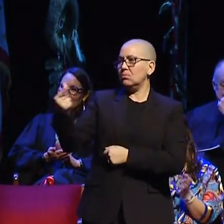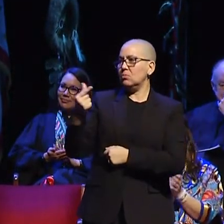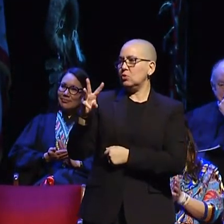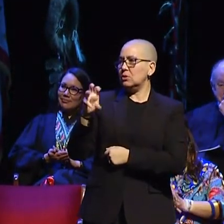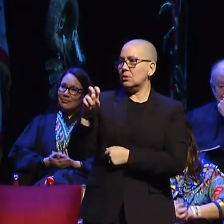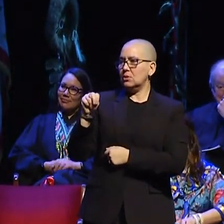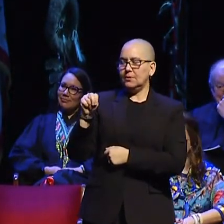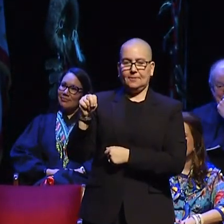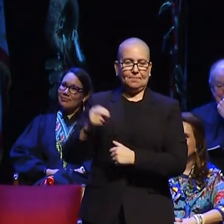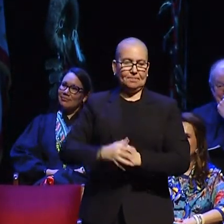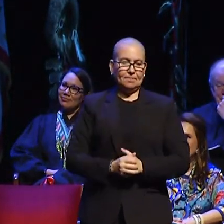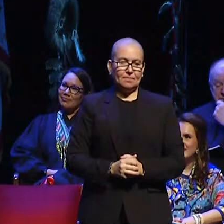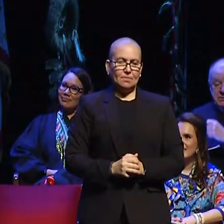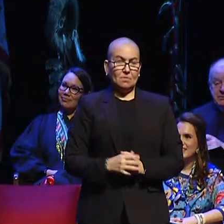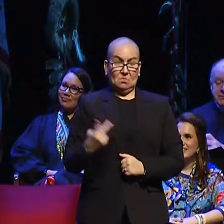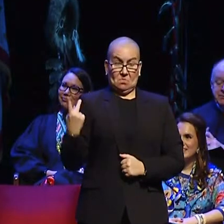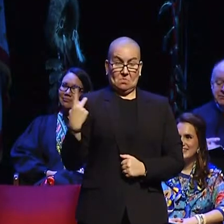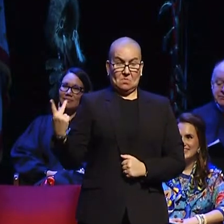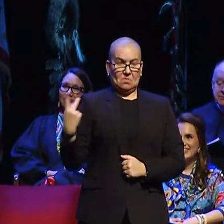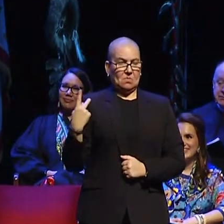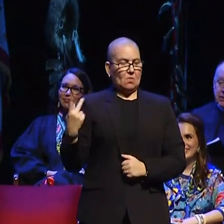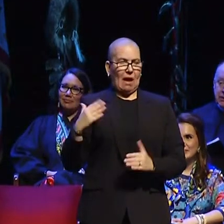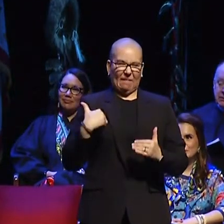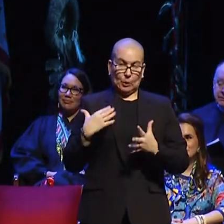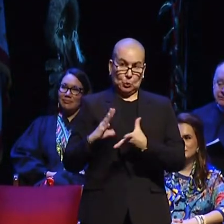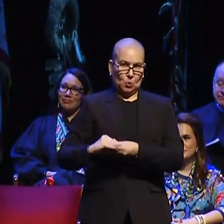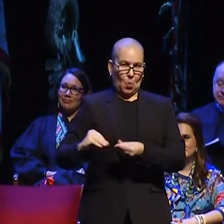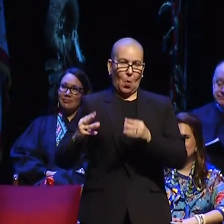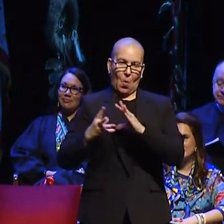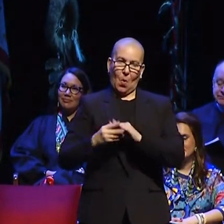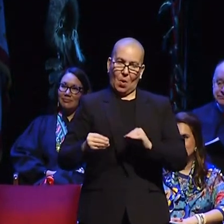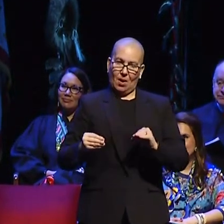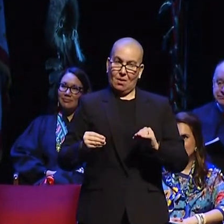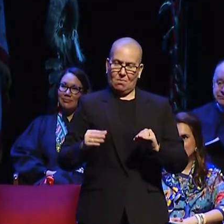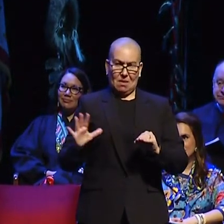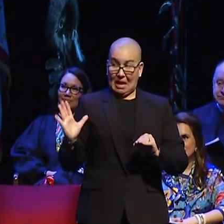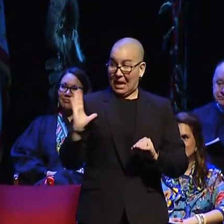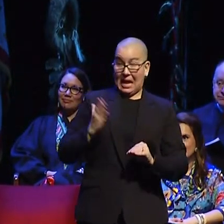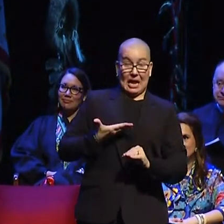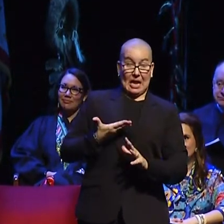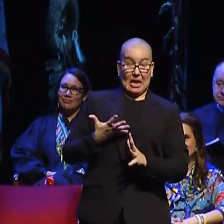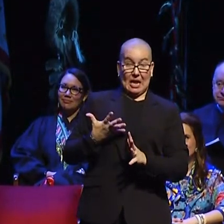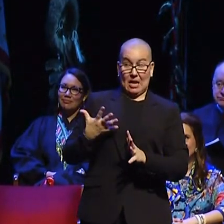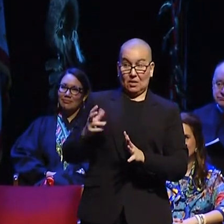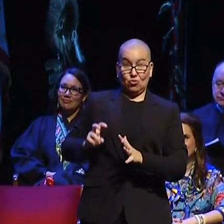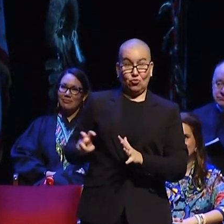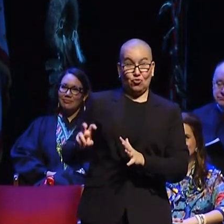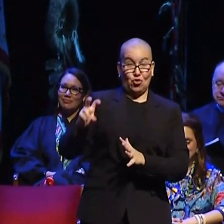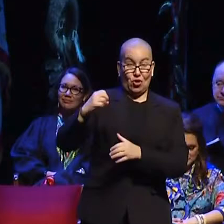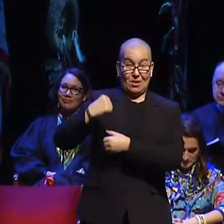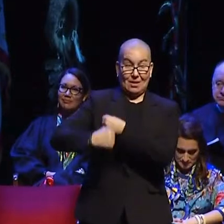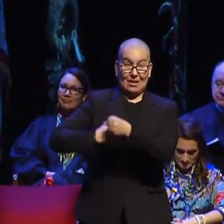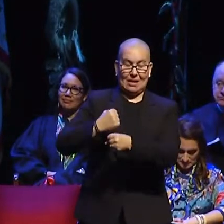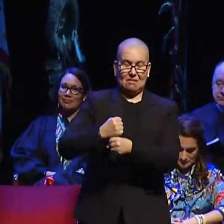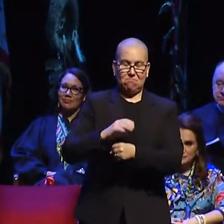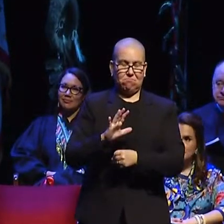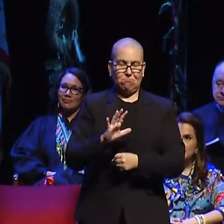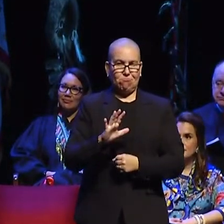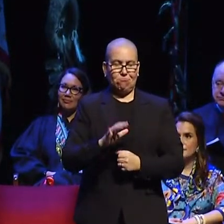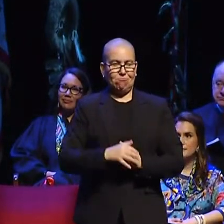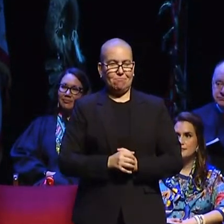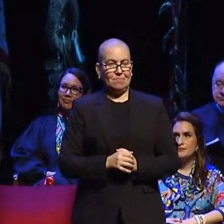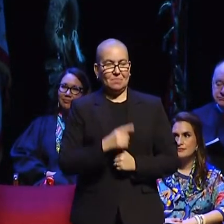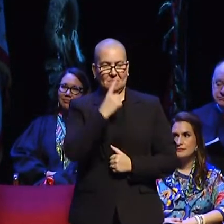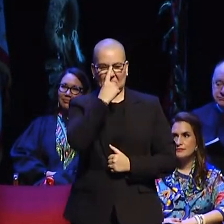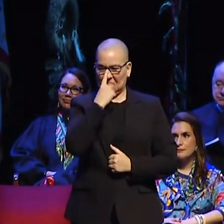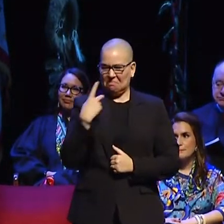We have stories, I can tell you. Our journey started in our commitment to service, probably shouldn't surprise anyone. Our shared values